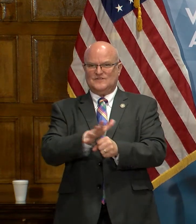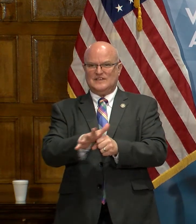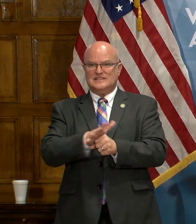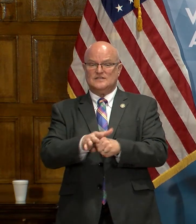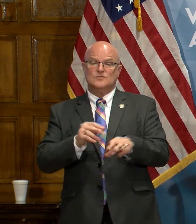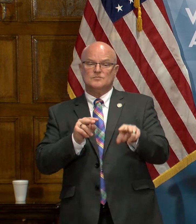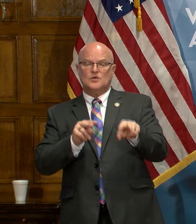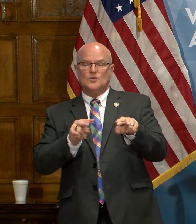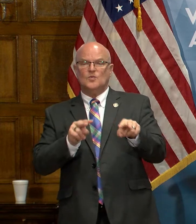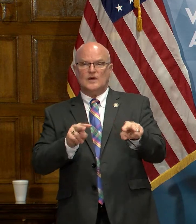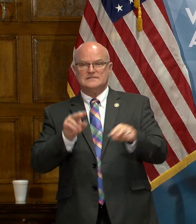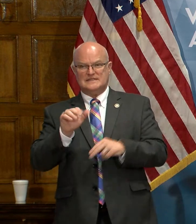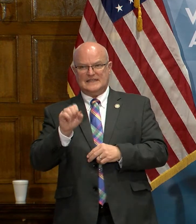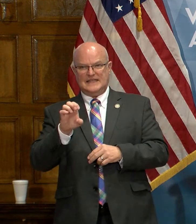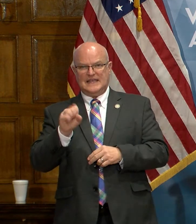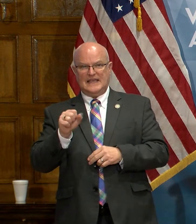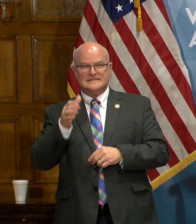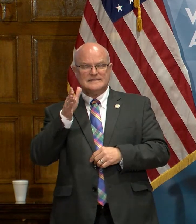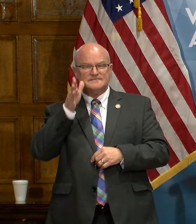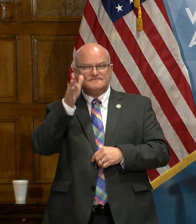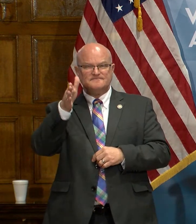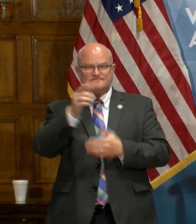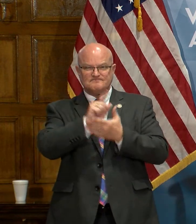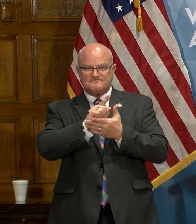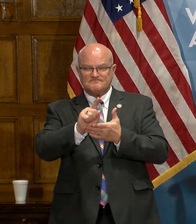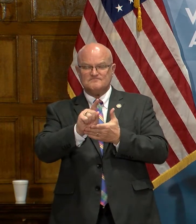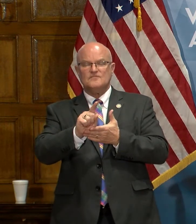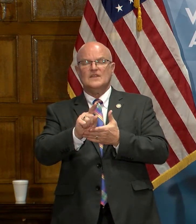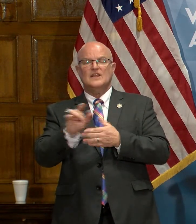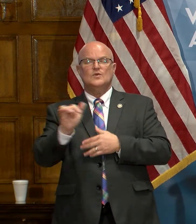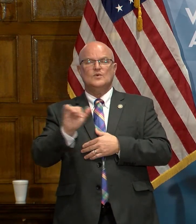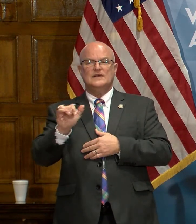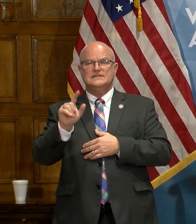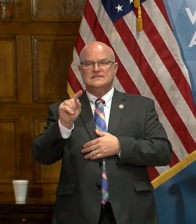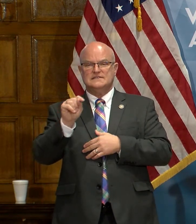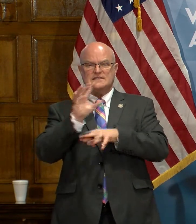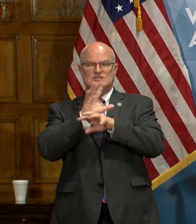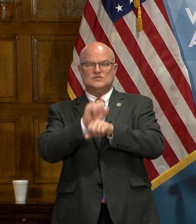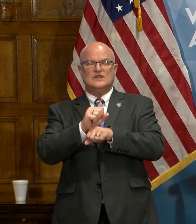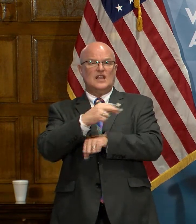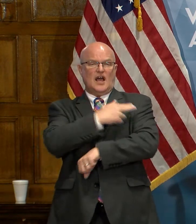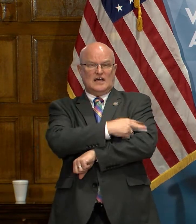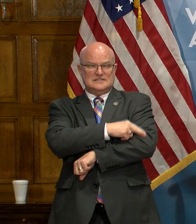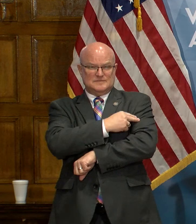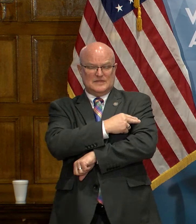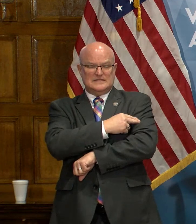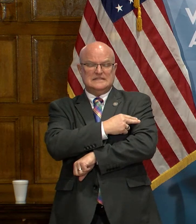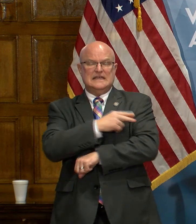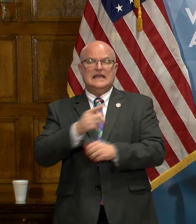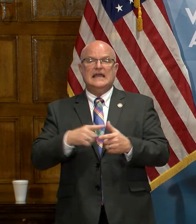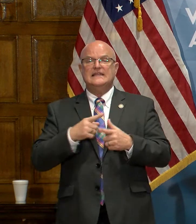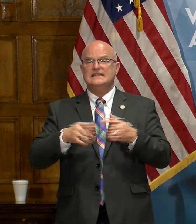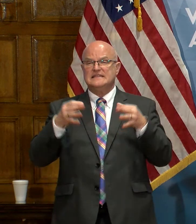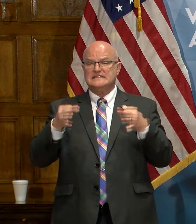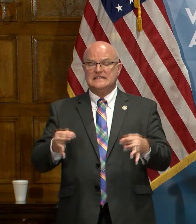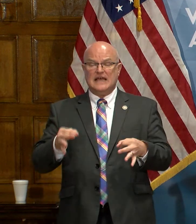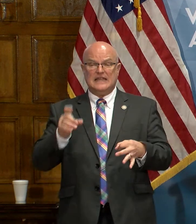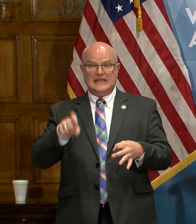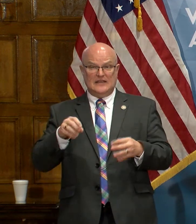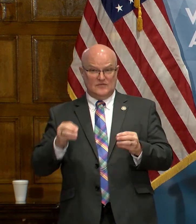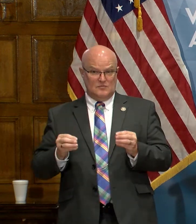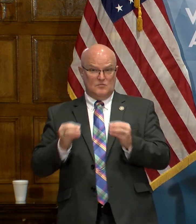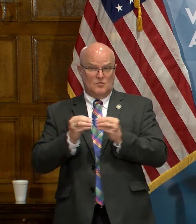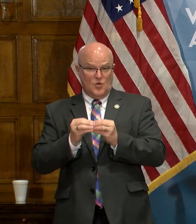going to be watching the cases in the coming week, as well as the trend in hospitalizations, and make a decision as to whether more has to be